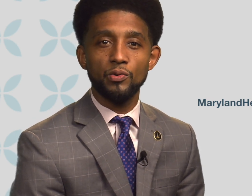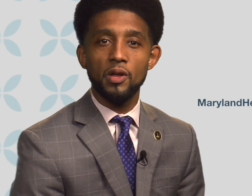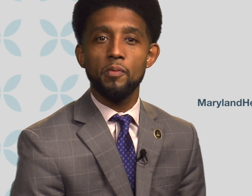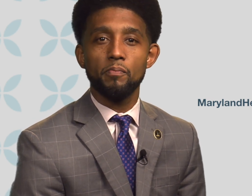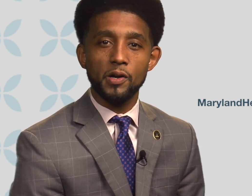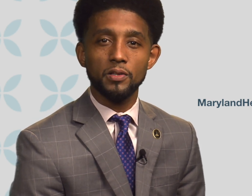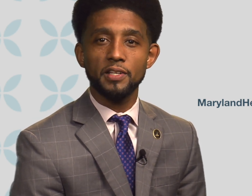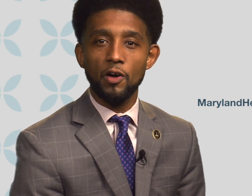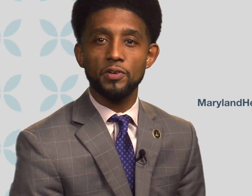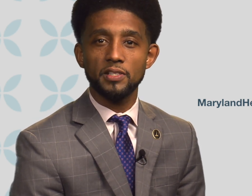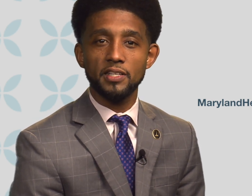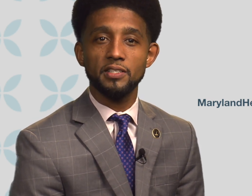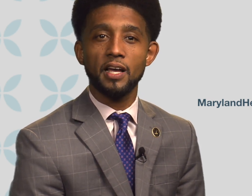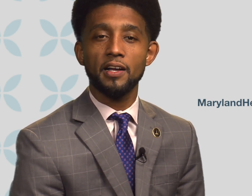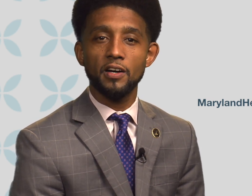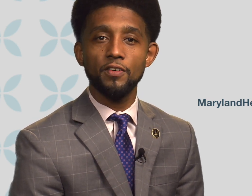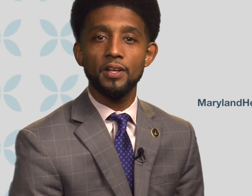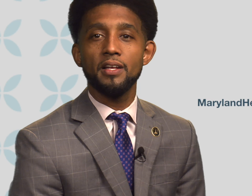Go to